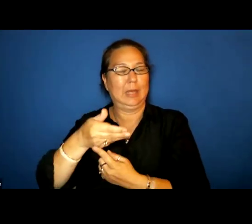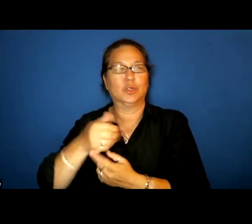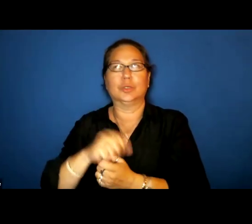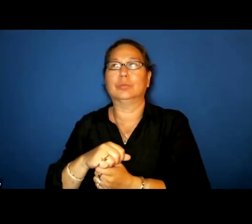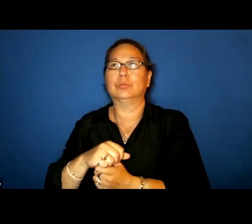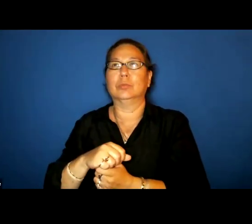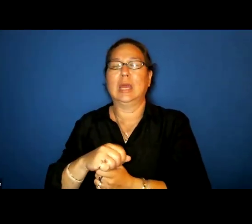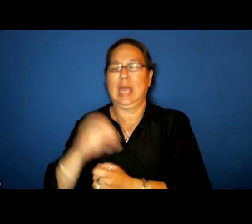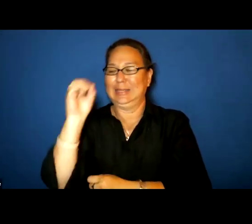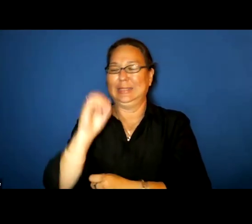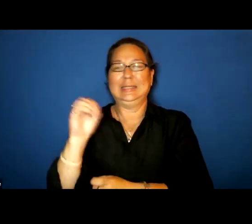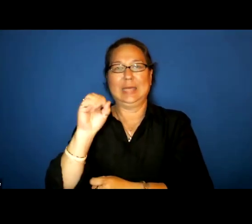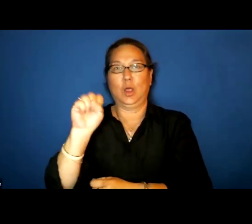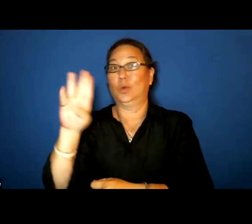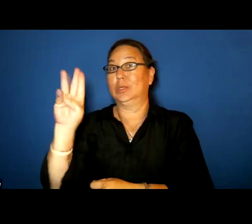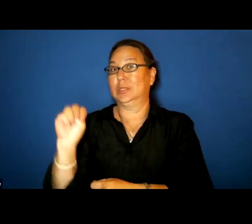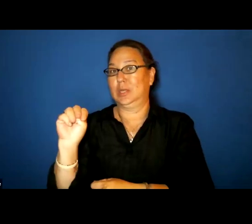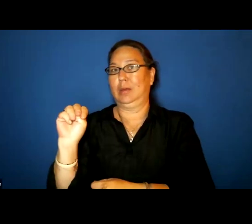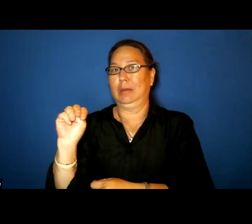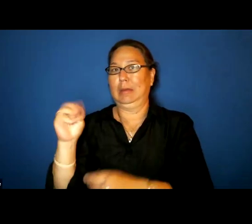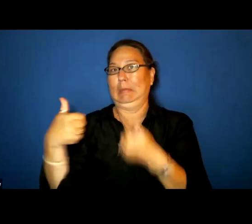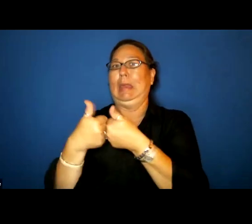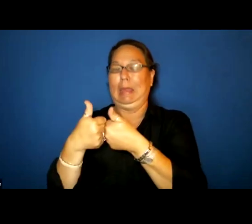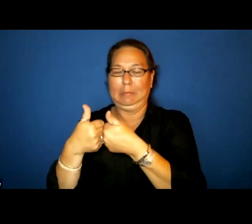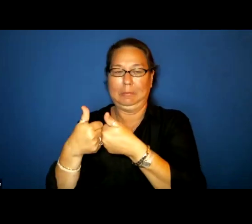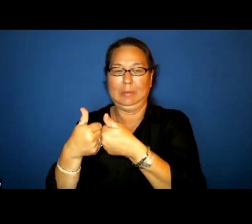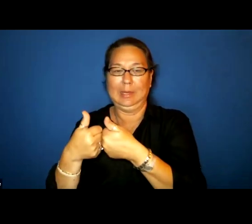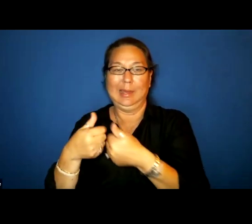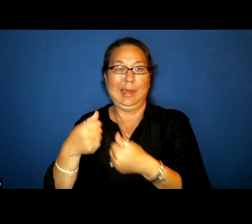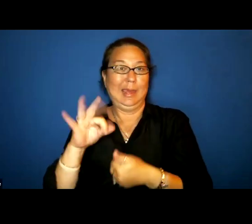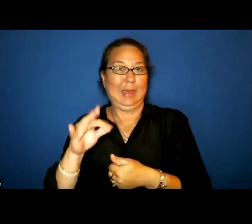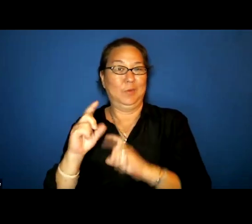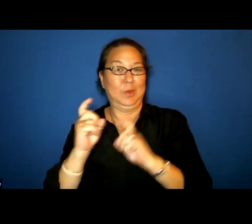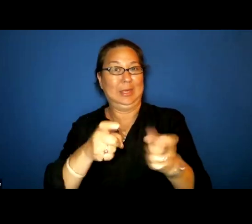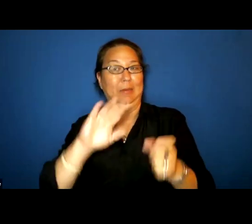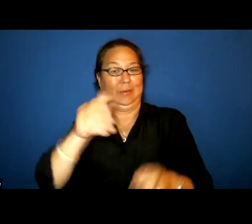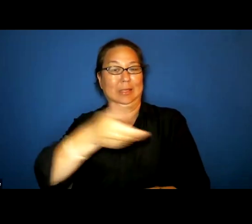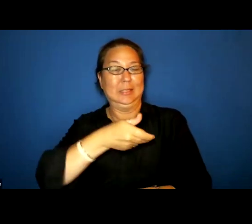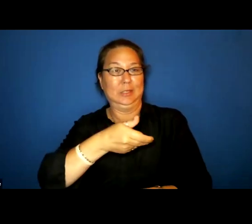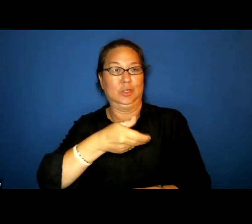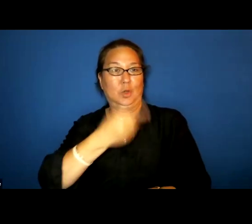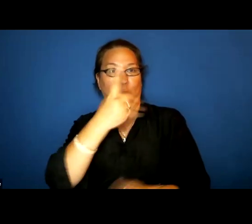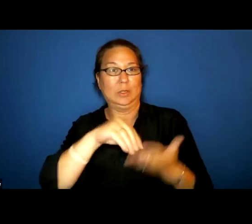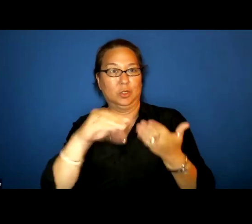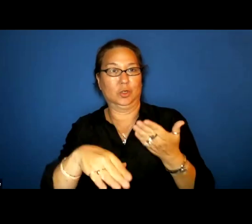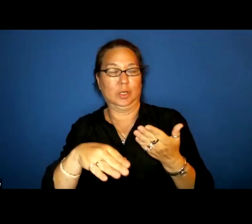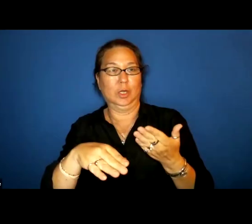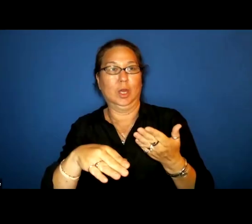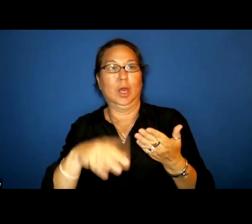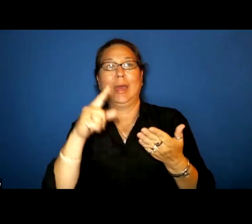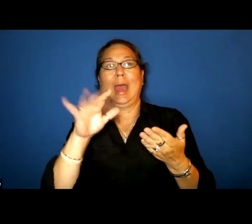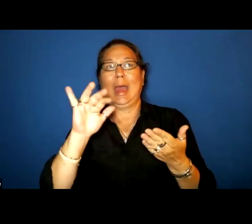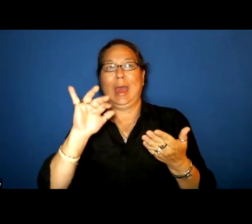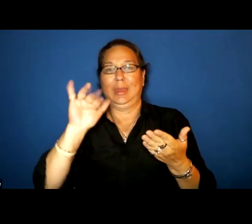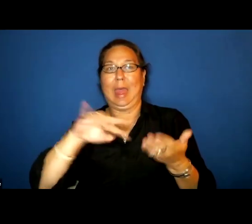it is a zero-sum game. So if you give an invitation to one student, that means you're taking it away from a different